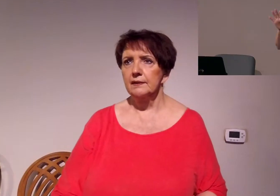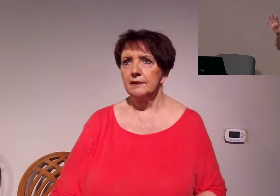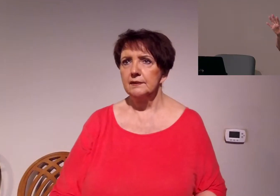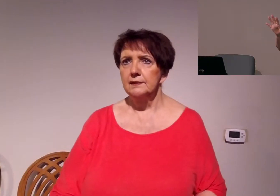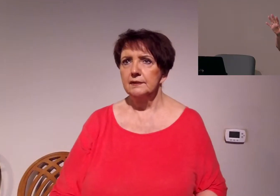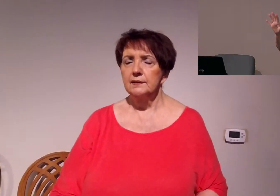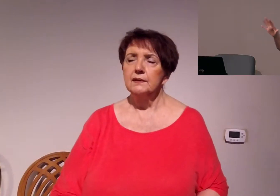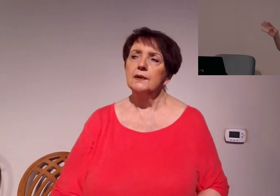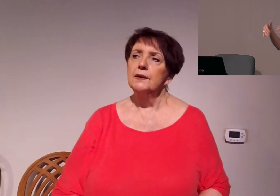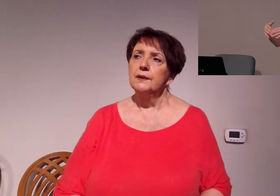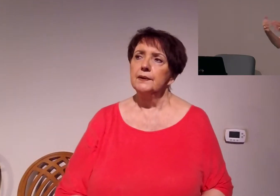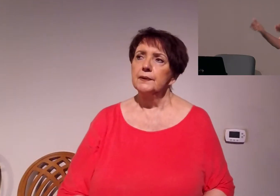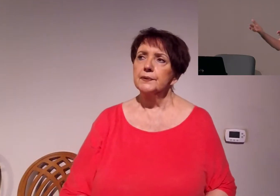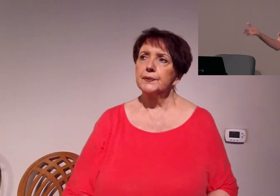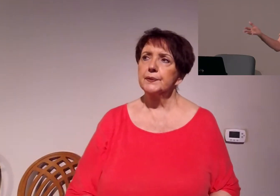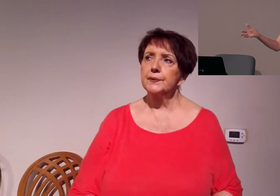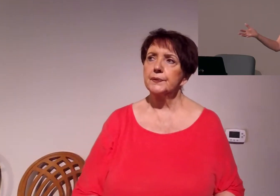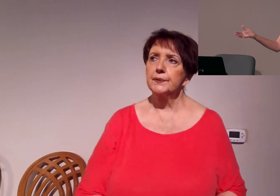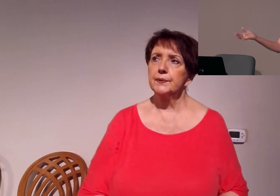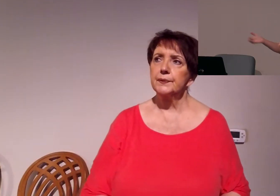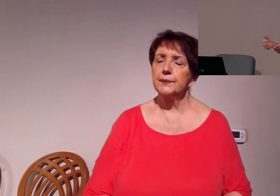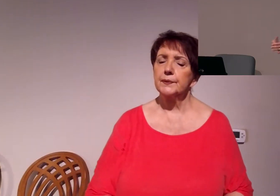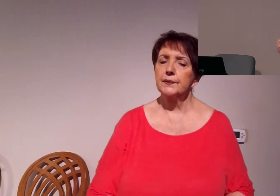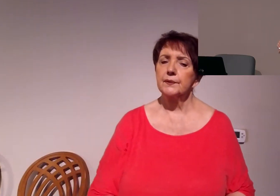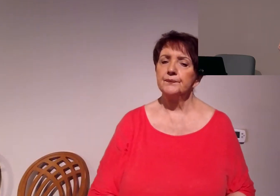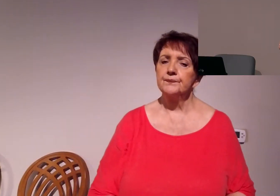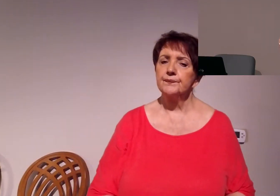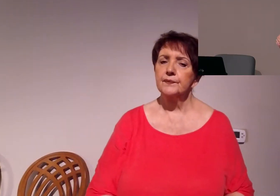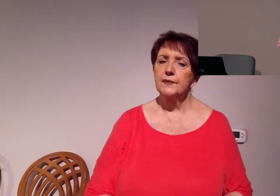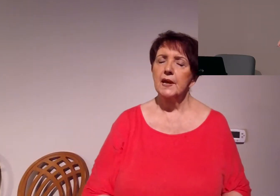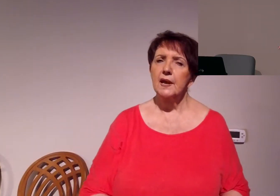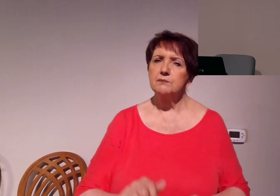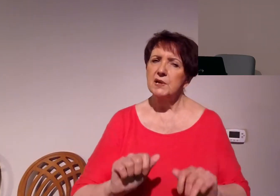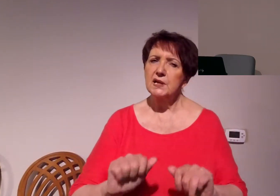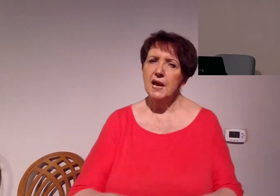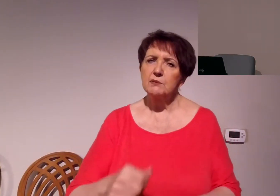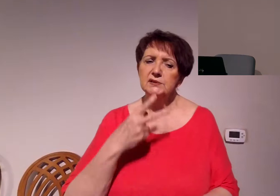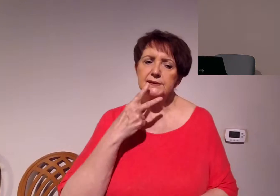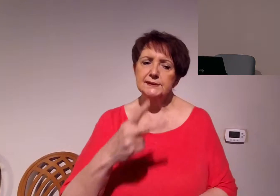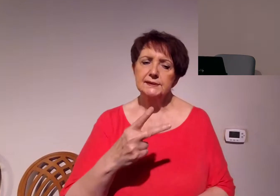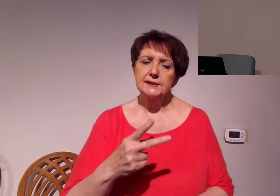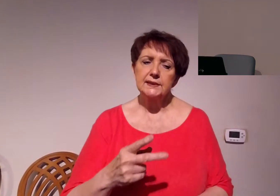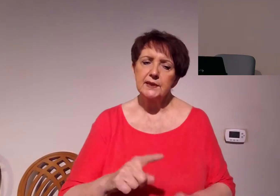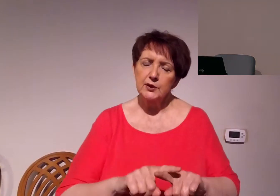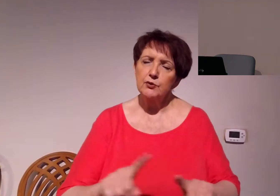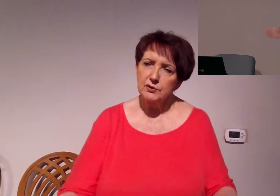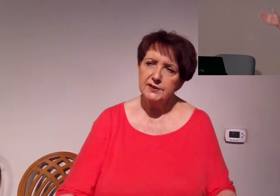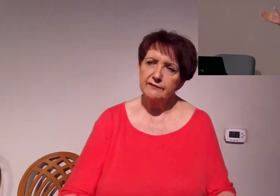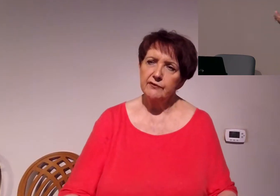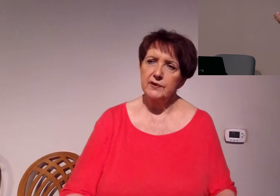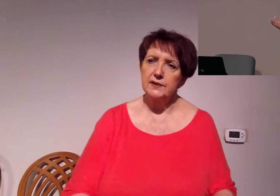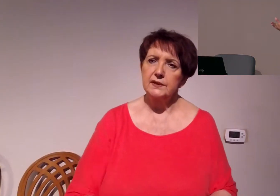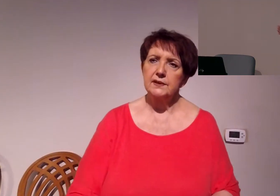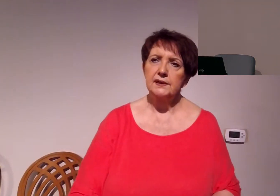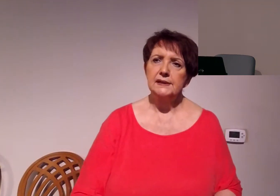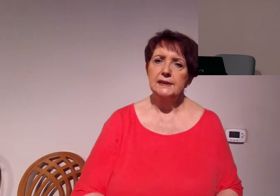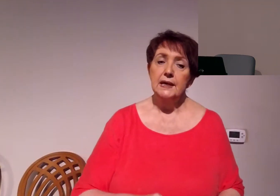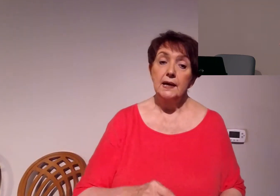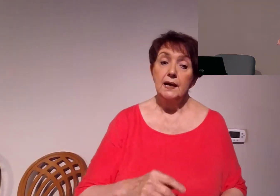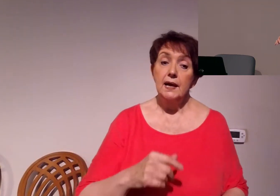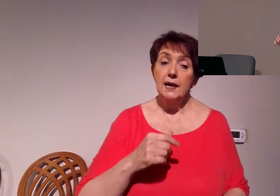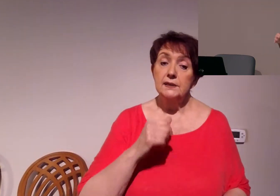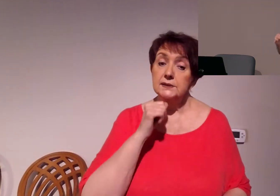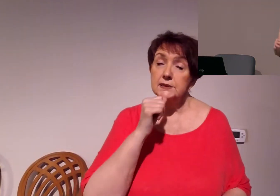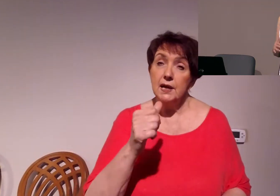And being able to see, no, actually, you're different. And this isn't just likes and dislikes. This begins to show up in the